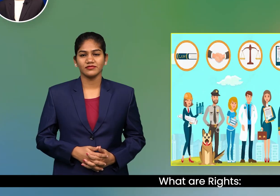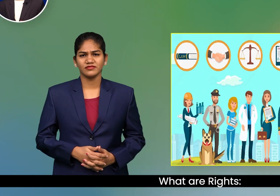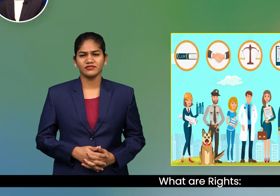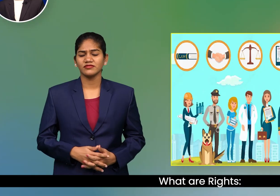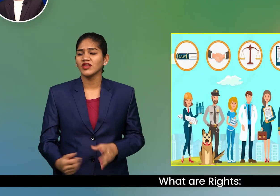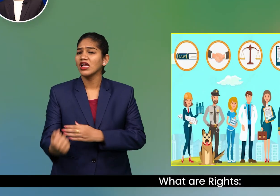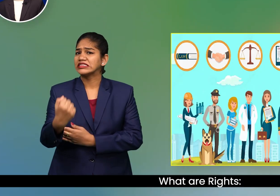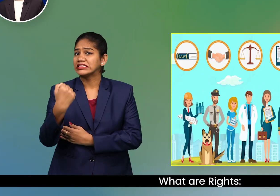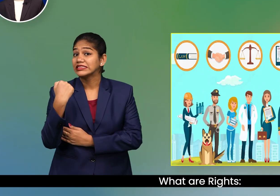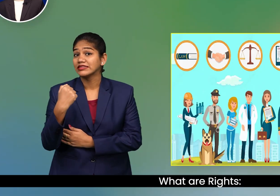What are rights?